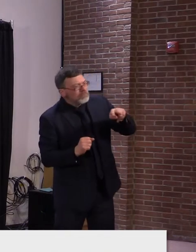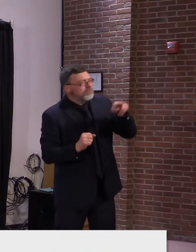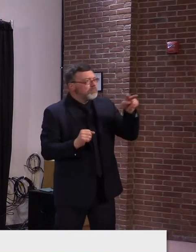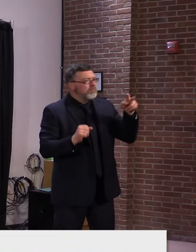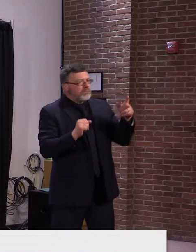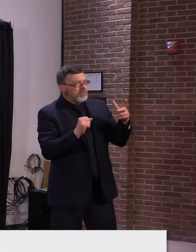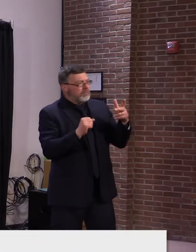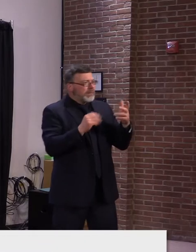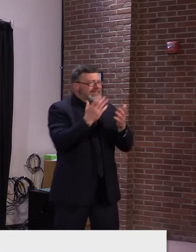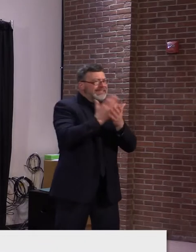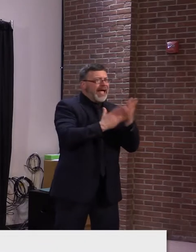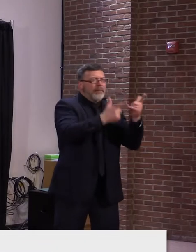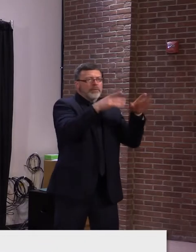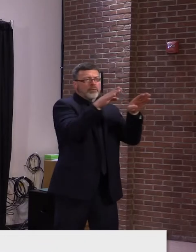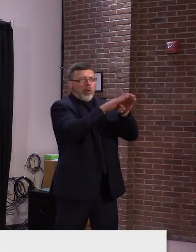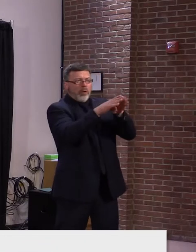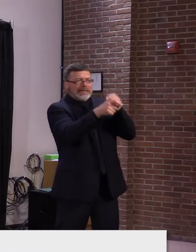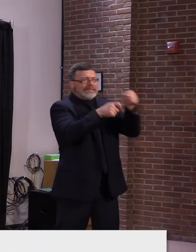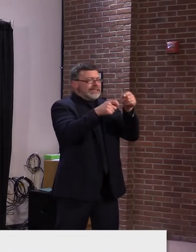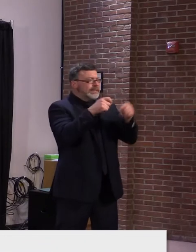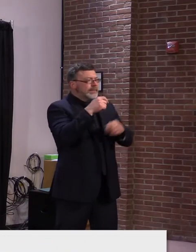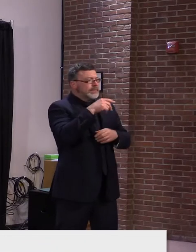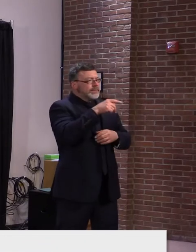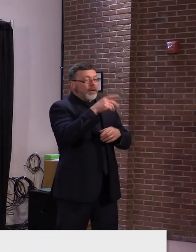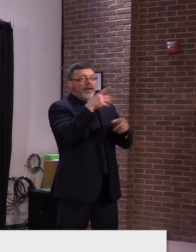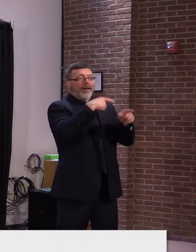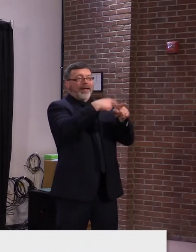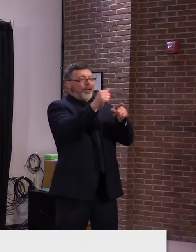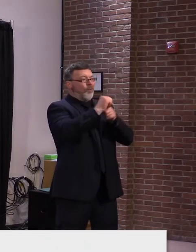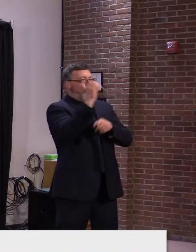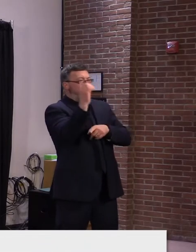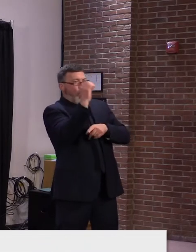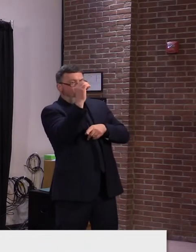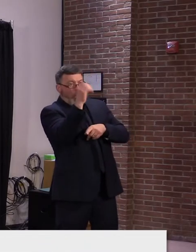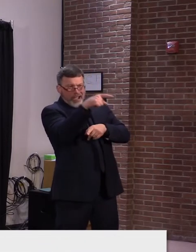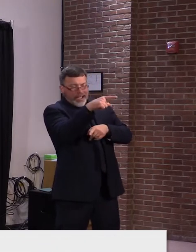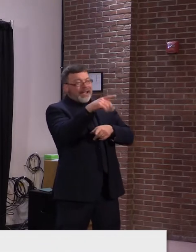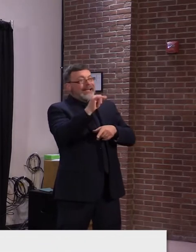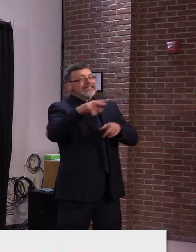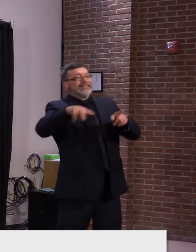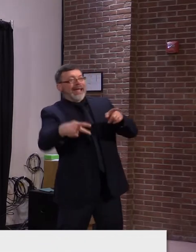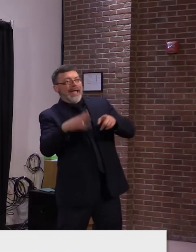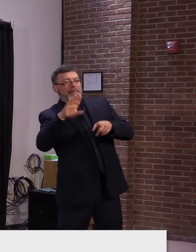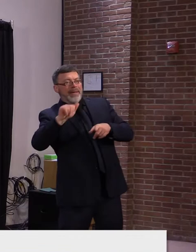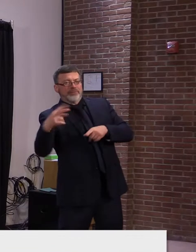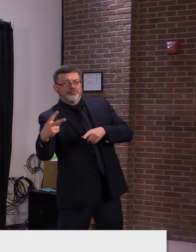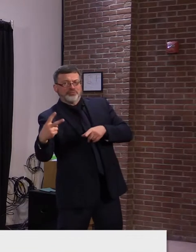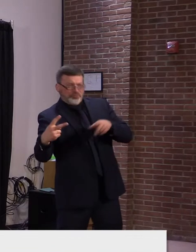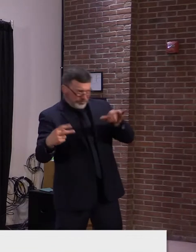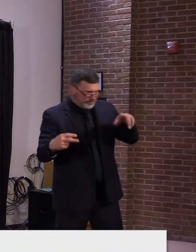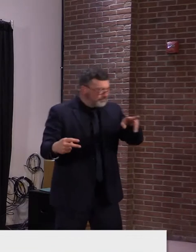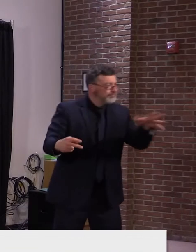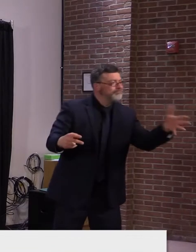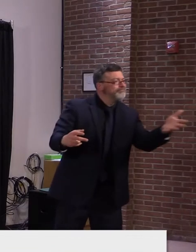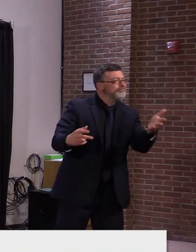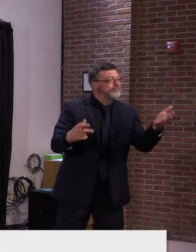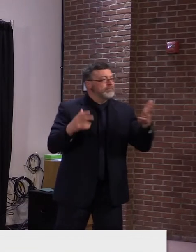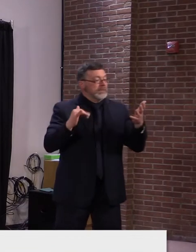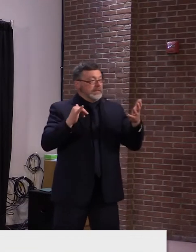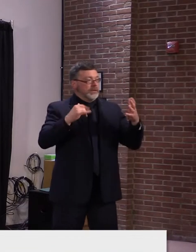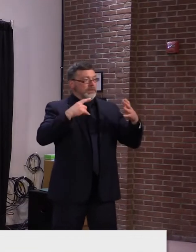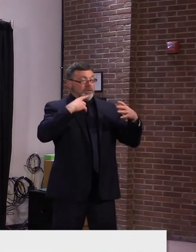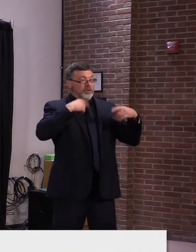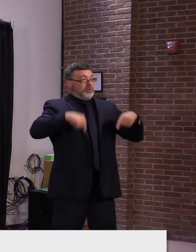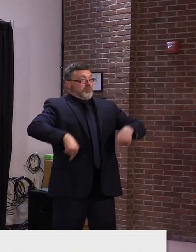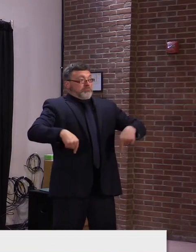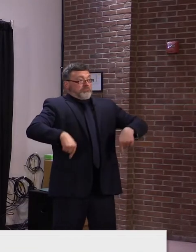Omicron phase with the BA2 variant. I can tell you that we have found the BA2 variant in Vermont and in the